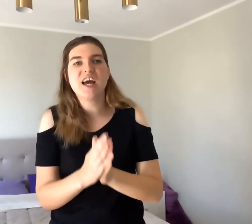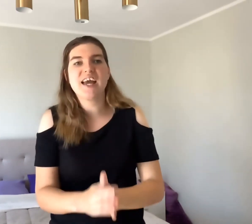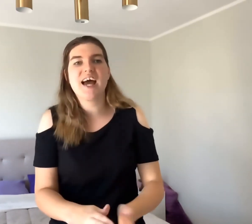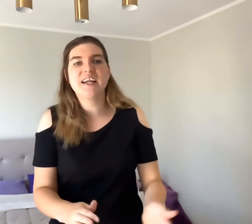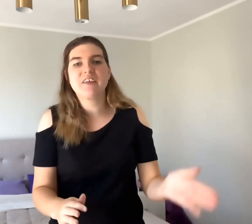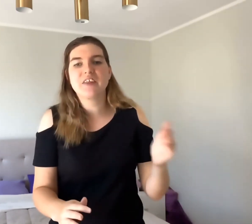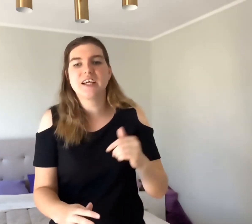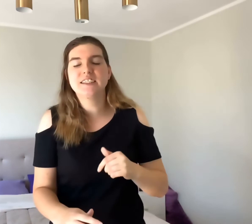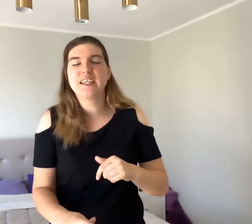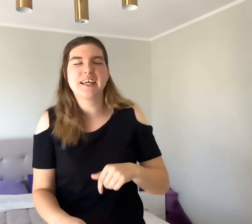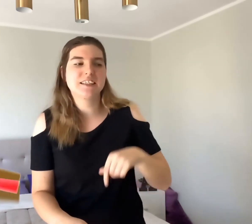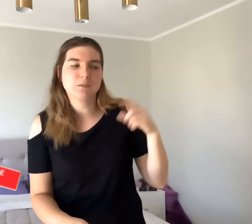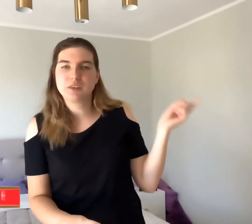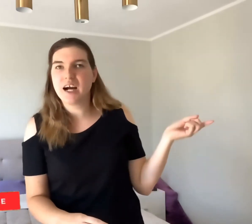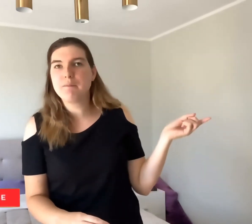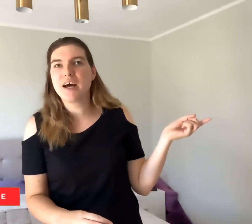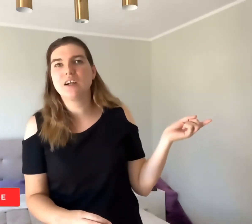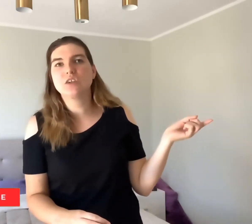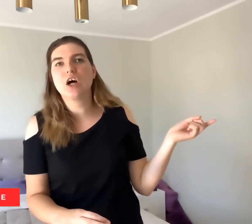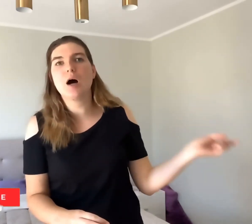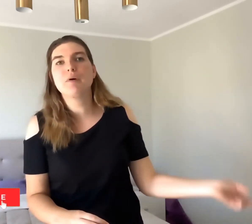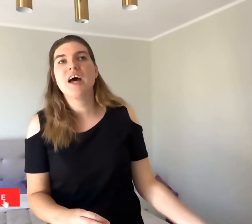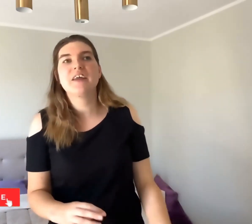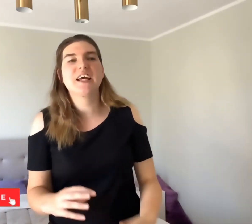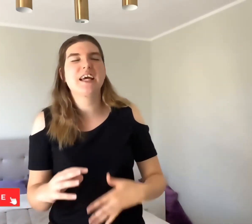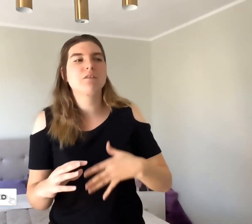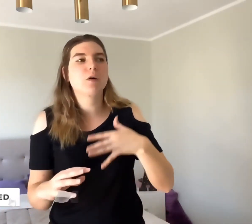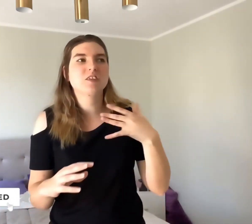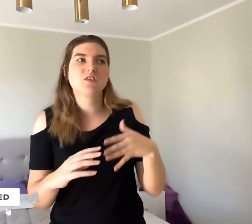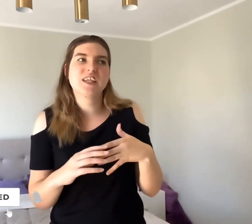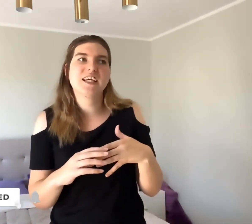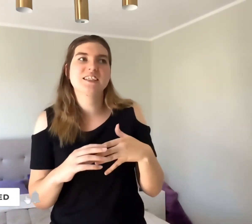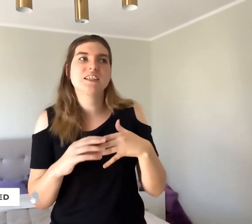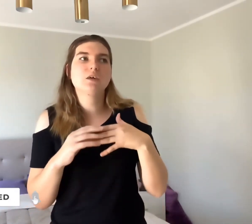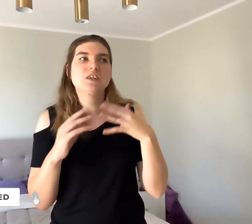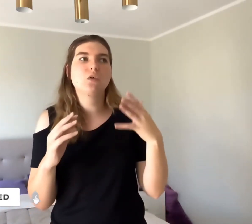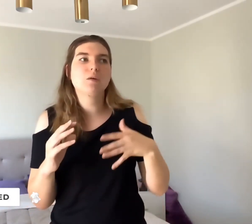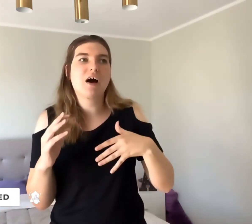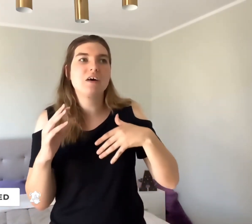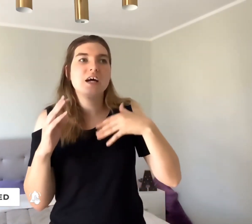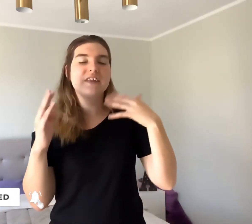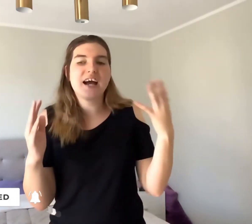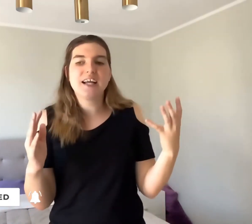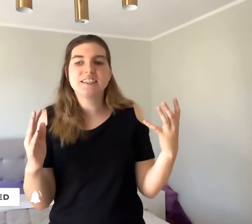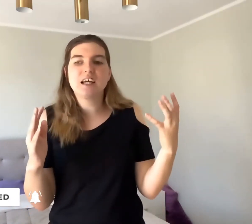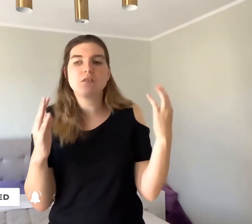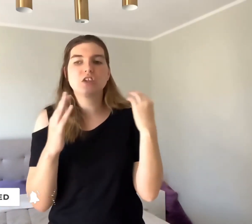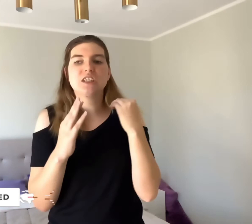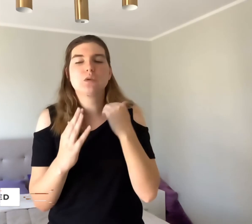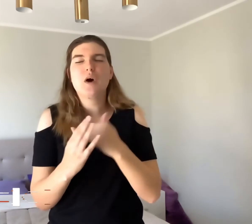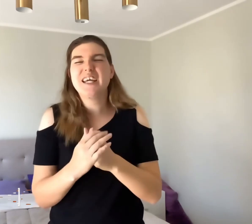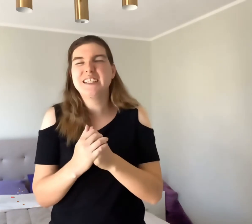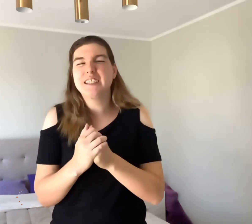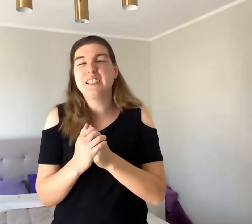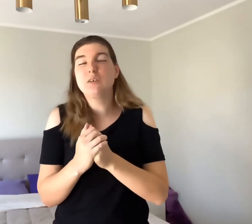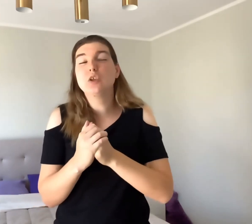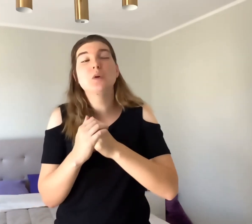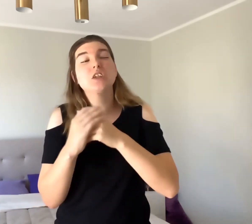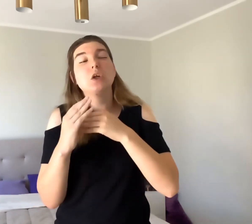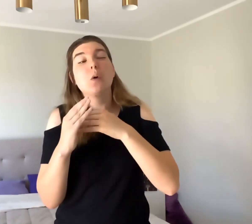add other things like the subscribe button on top that I get from different things. So it's all about that kind of stuff, which is quite easy to use once you know